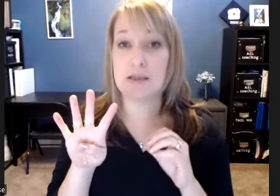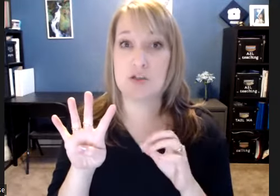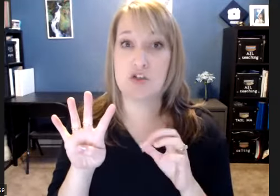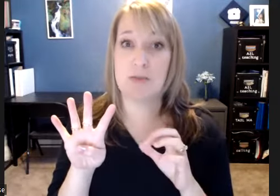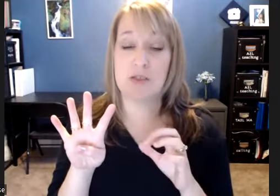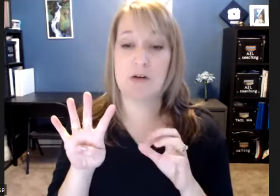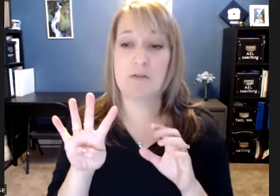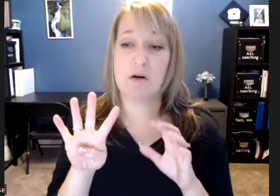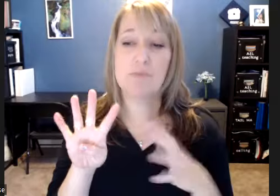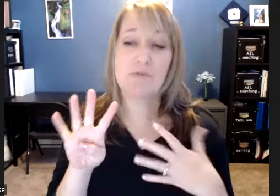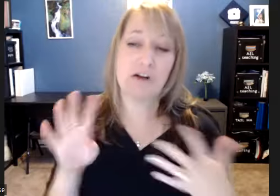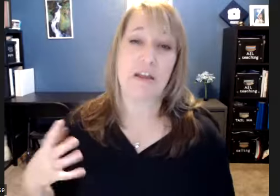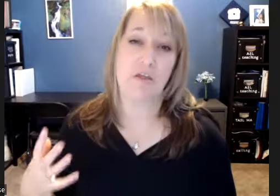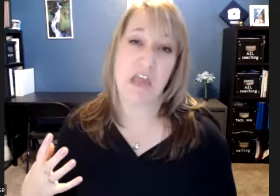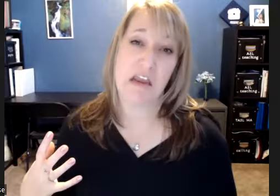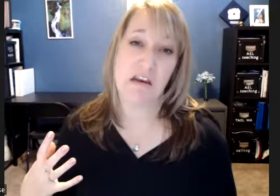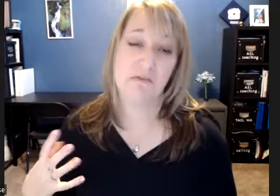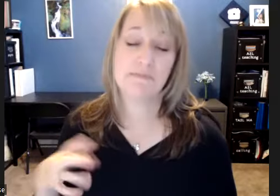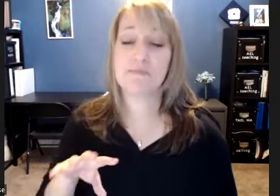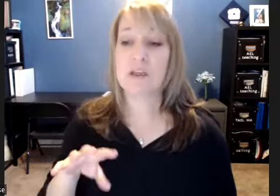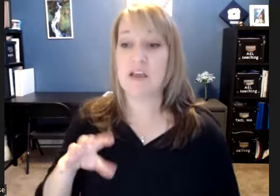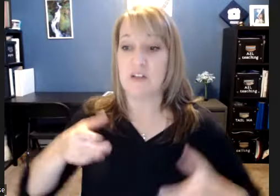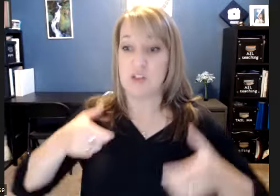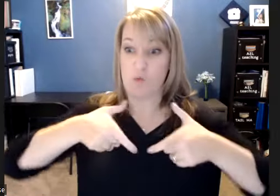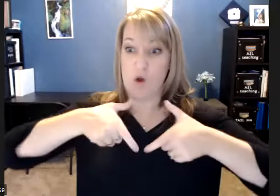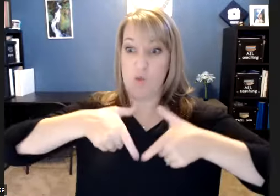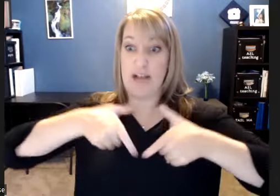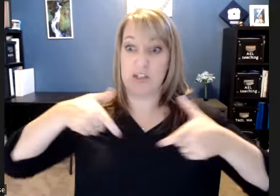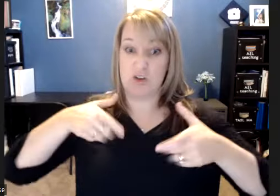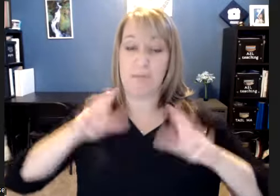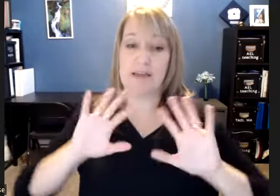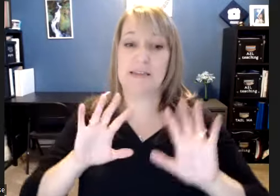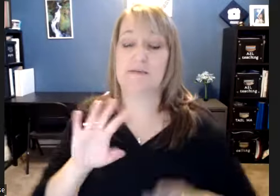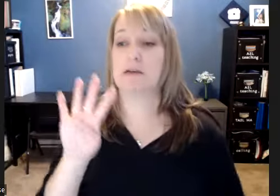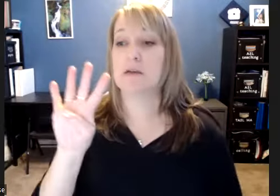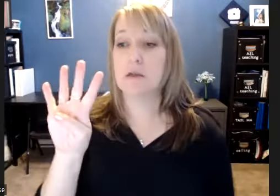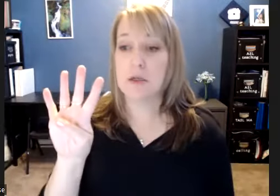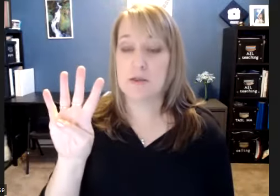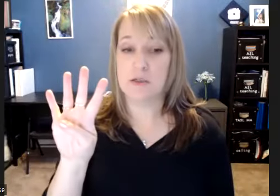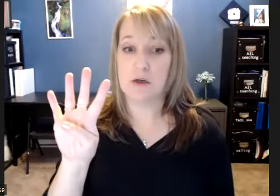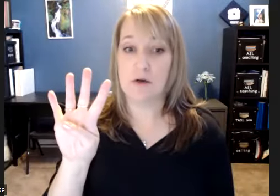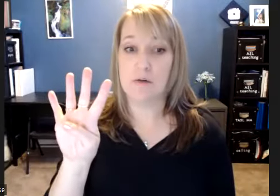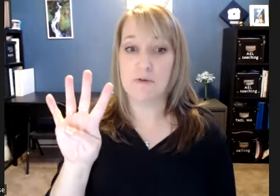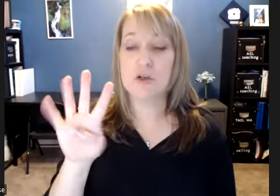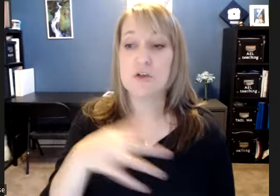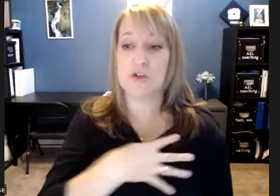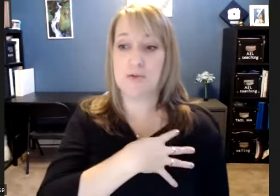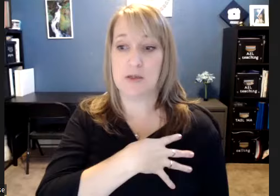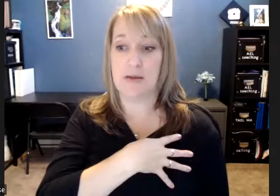that the stripes are fairly thin. If it's like one wide stripe, that's different. So vertical stripes would come